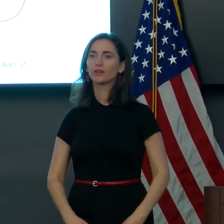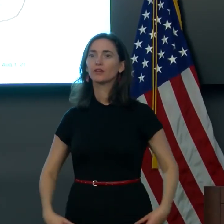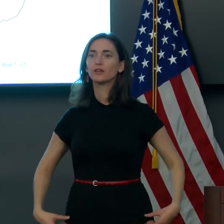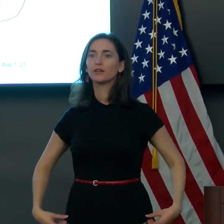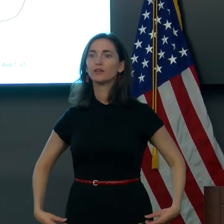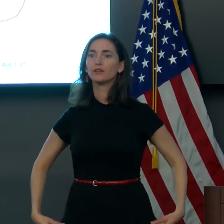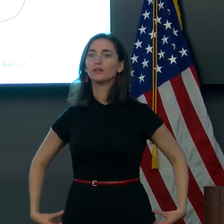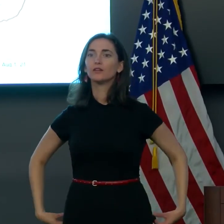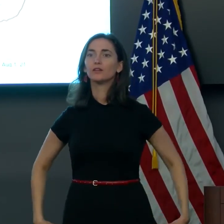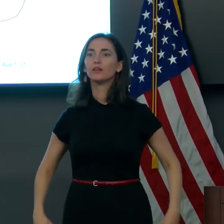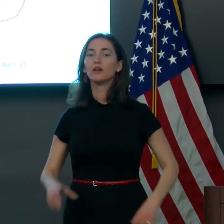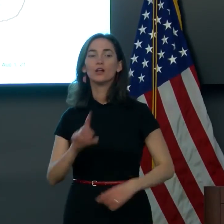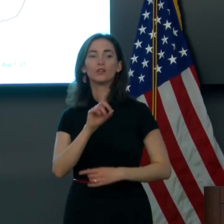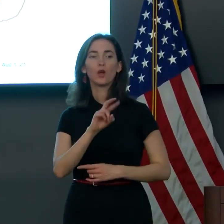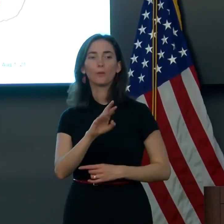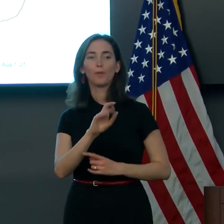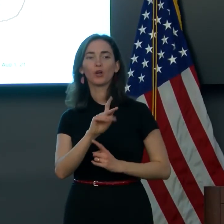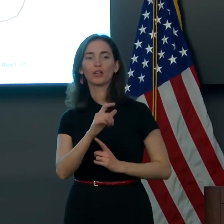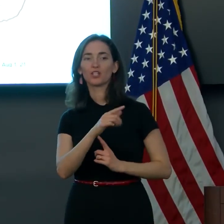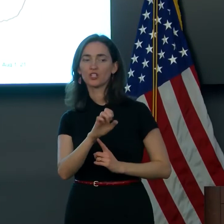Thank you, Dr. Mukherjee, and thank you,